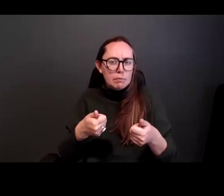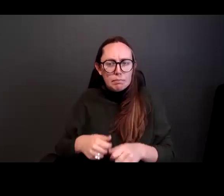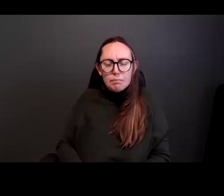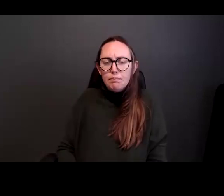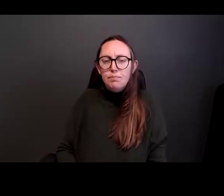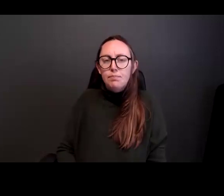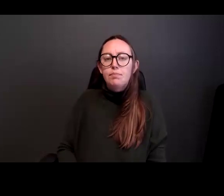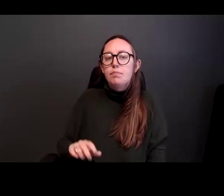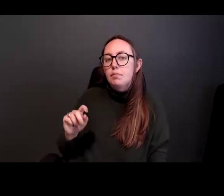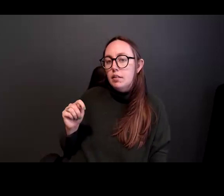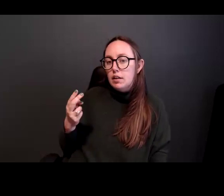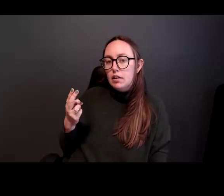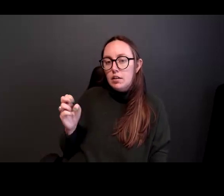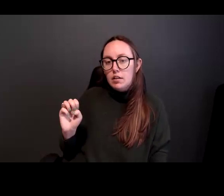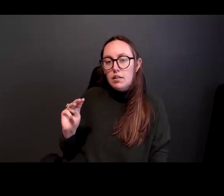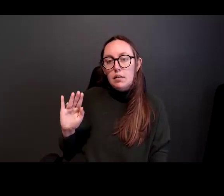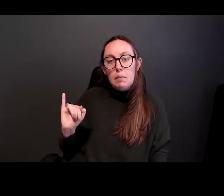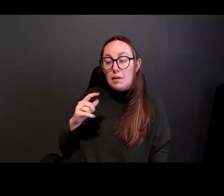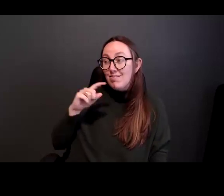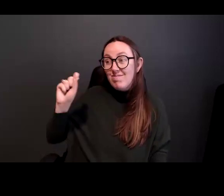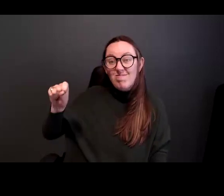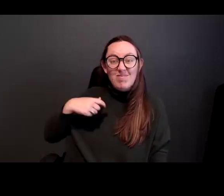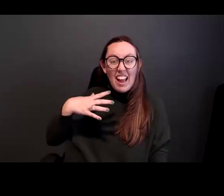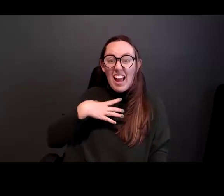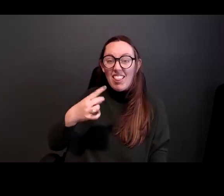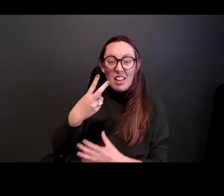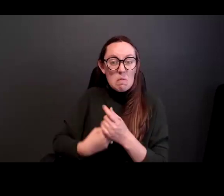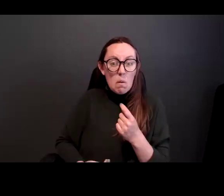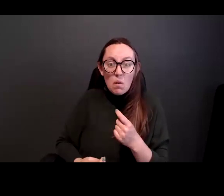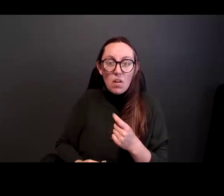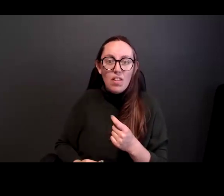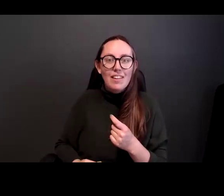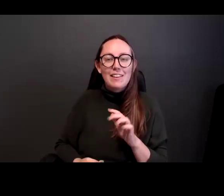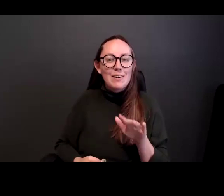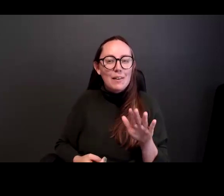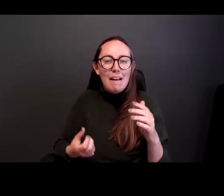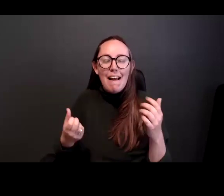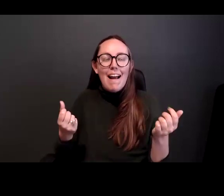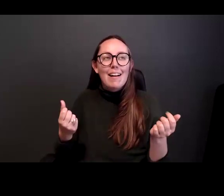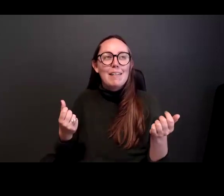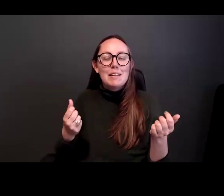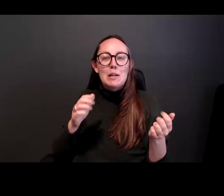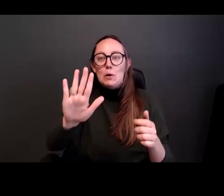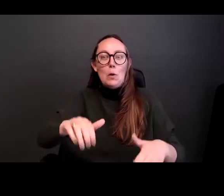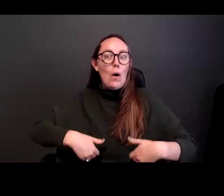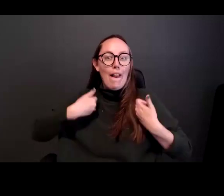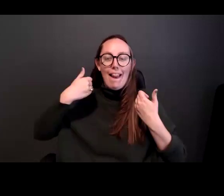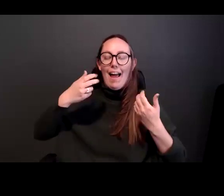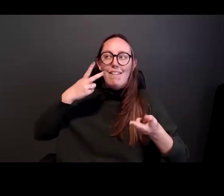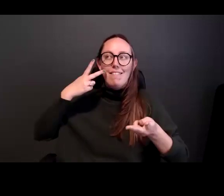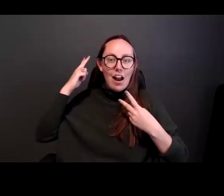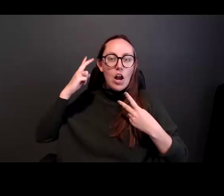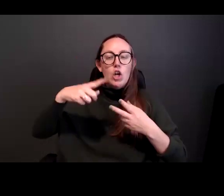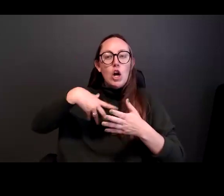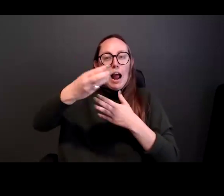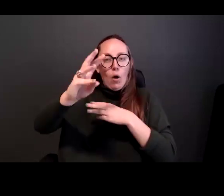Yeah. Yeah, I agree. That is interesting. How many times have you been out in the world and someone's looking at you and they're just looking at you,